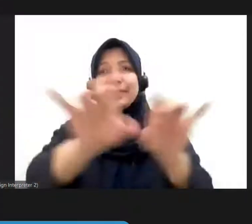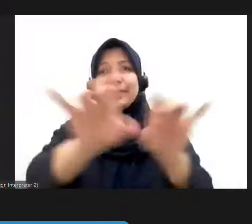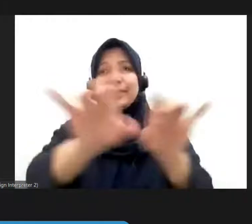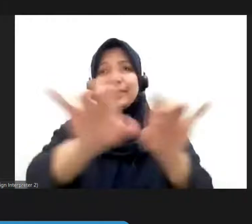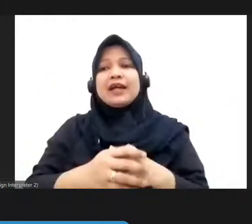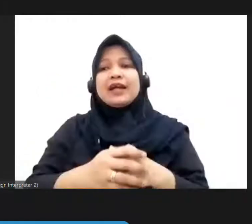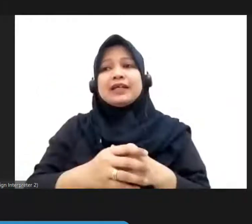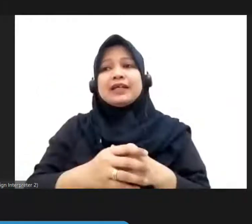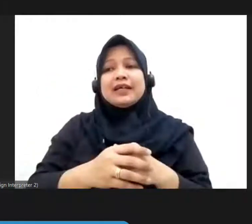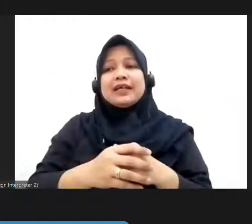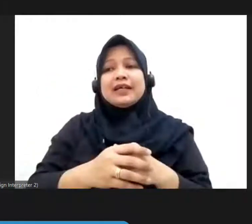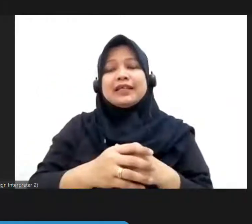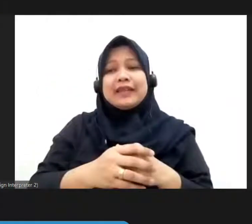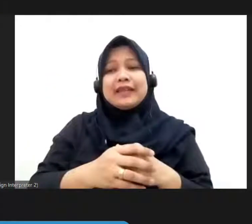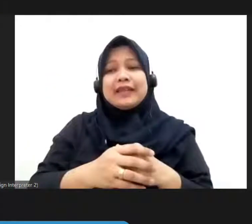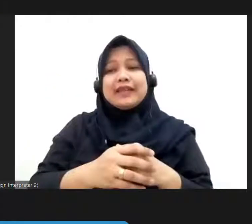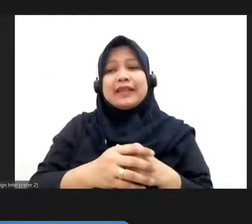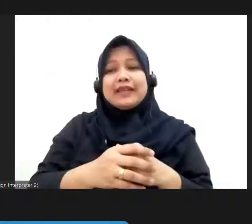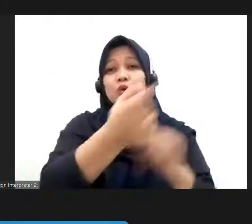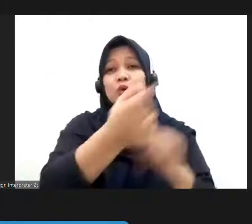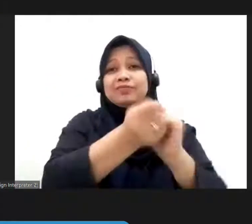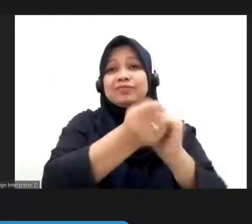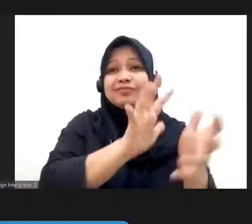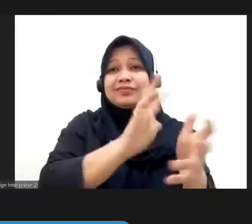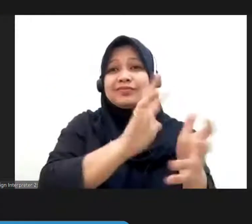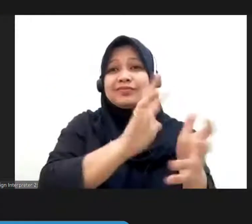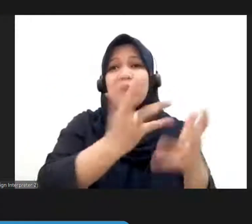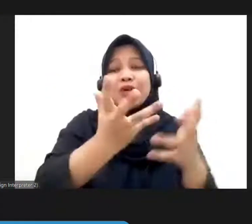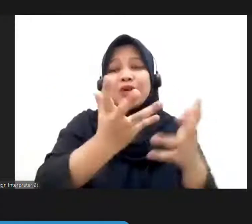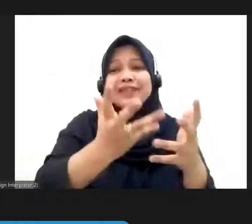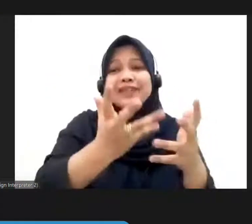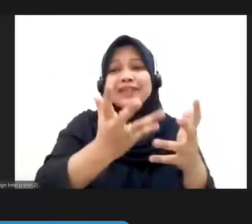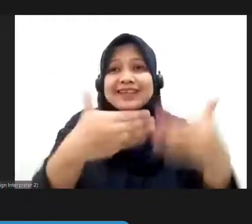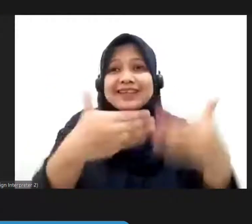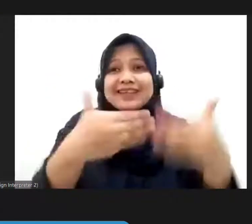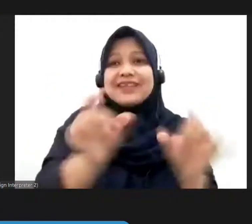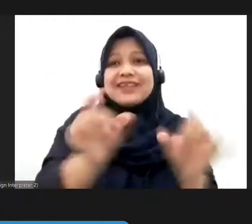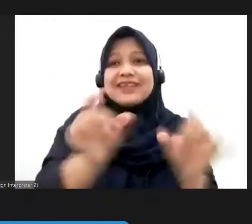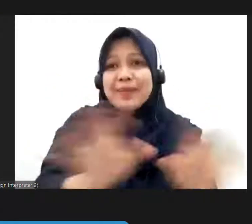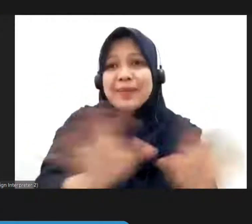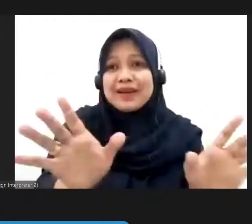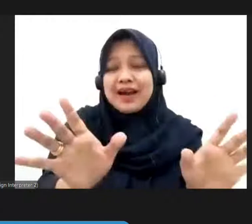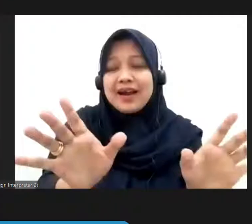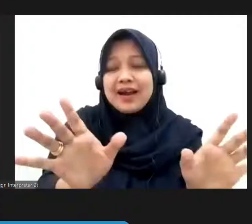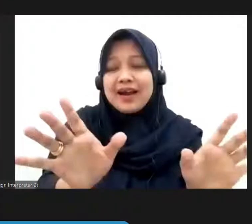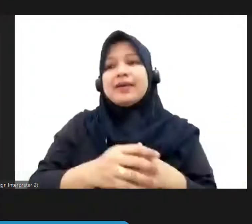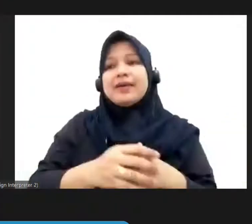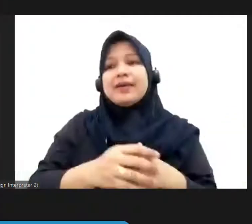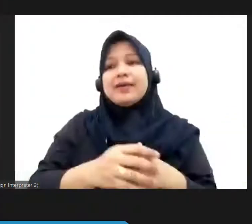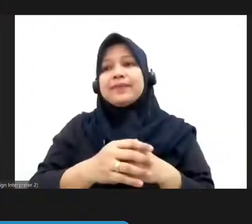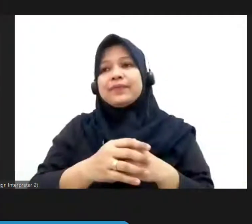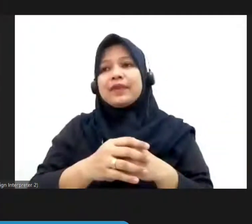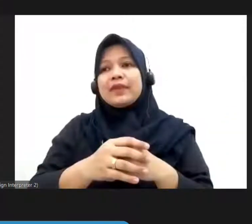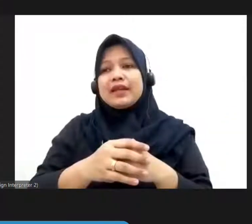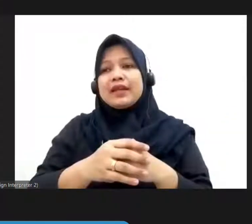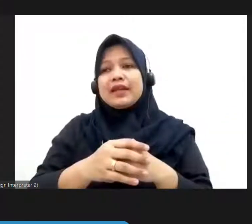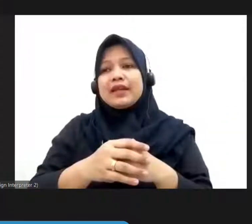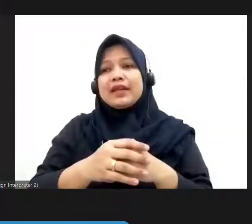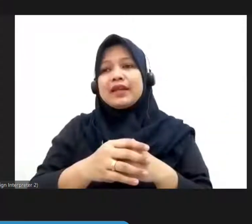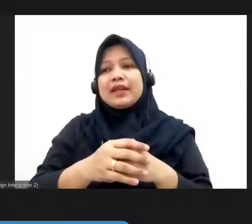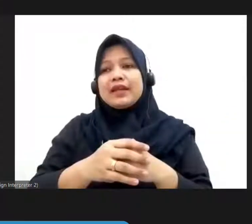different intensity, and there might be cases when that community will